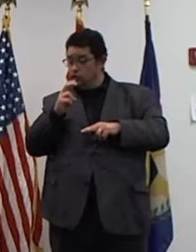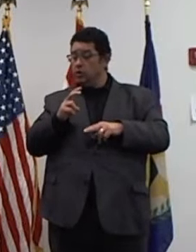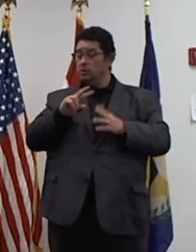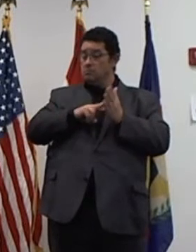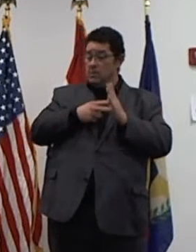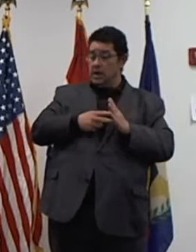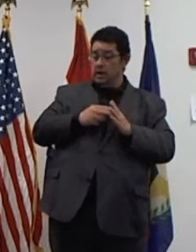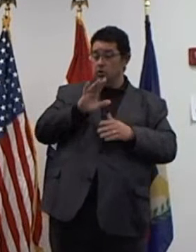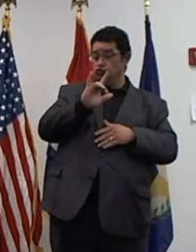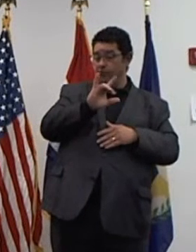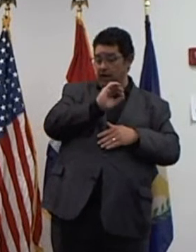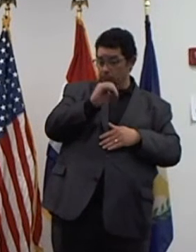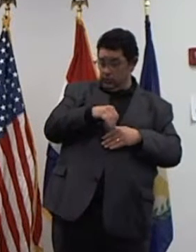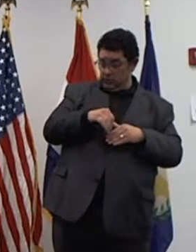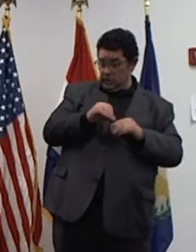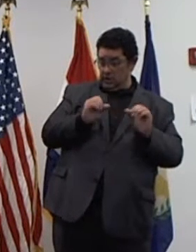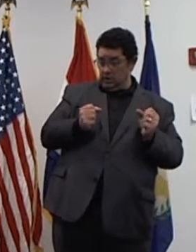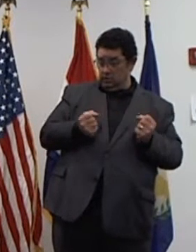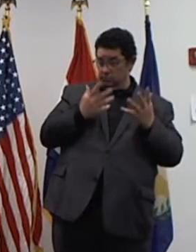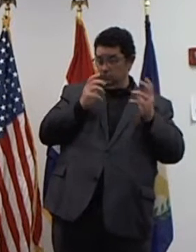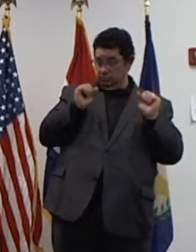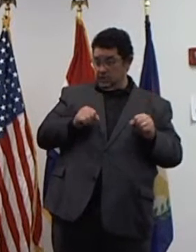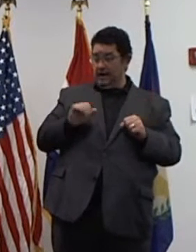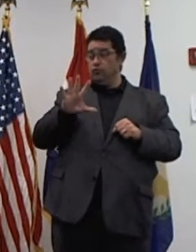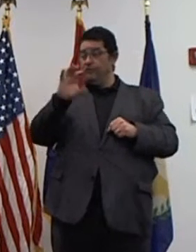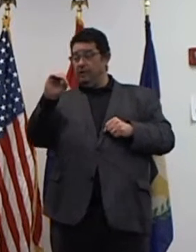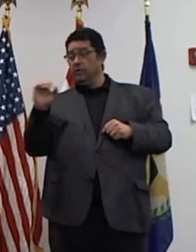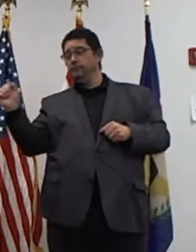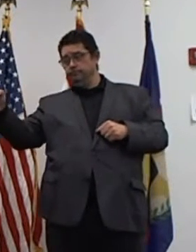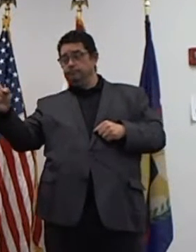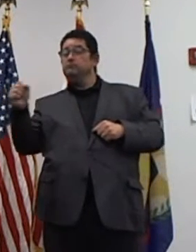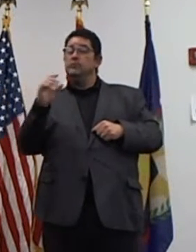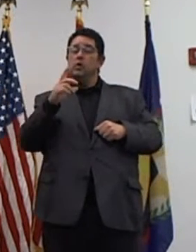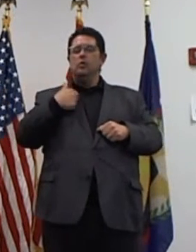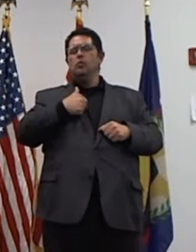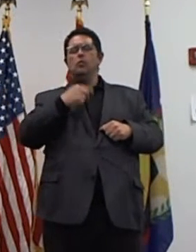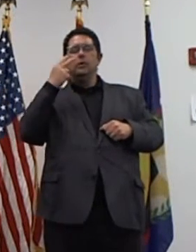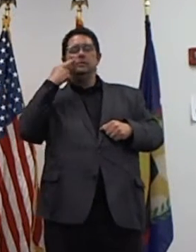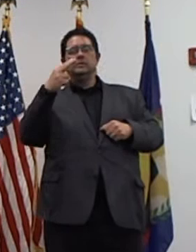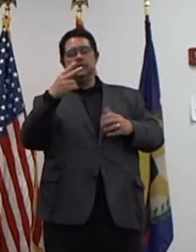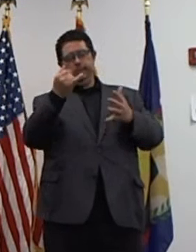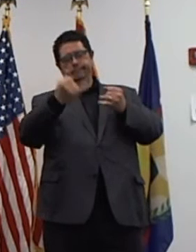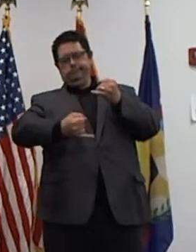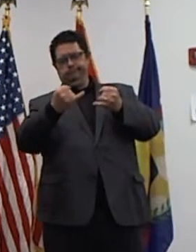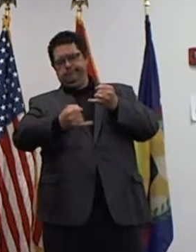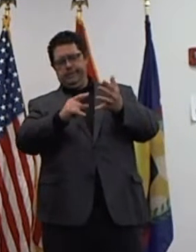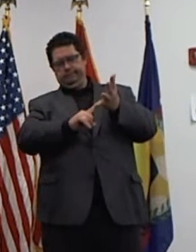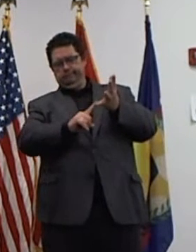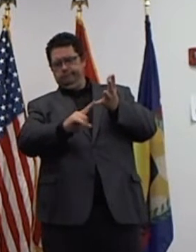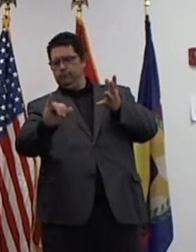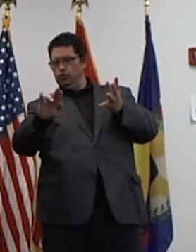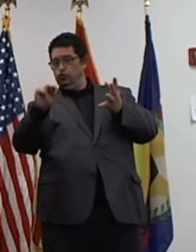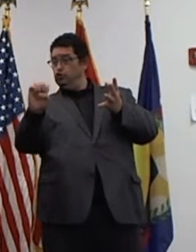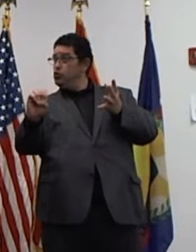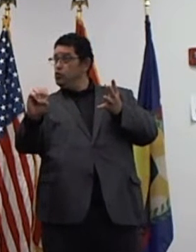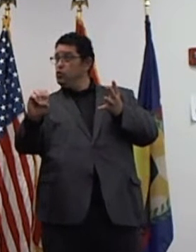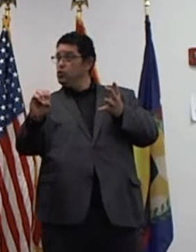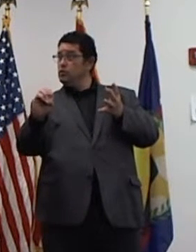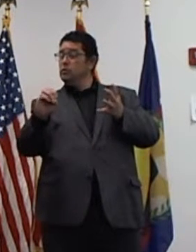by the end of June, and we'll see where we are. But we're in a good spot. It really, relaxing those capacity restrictions